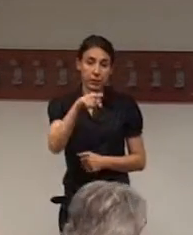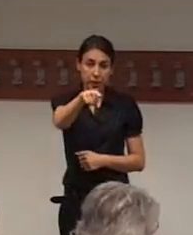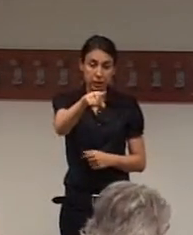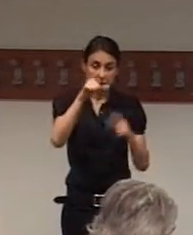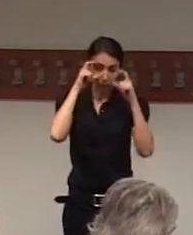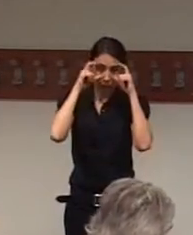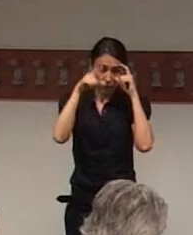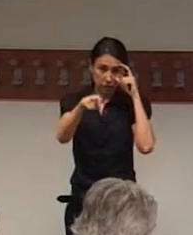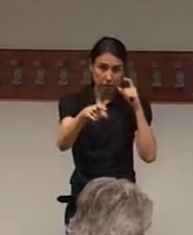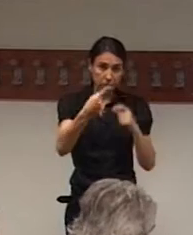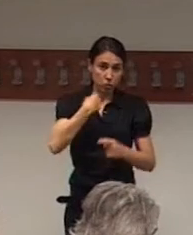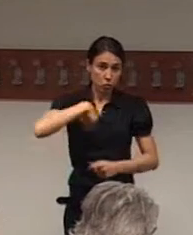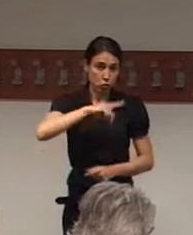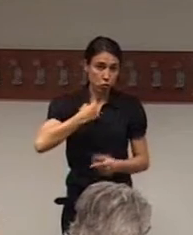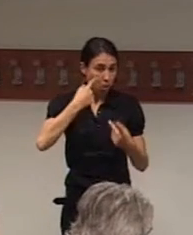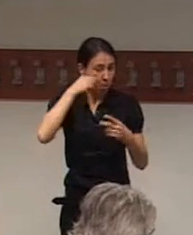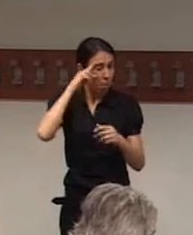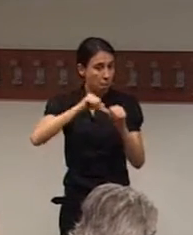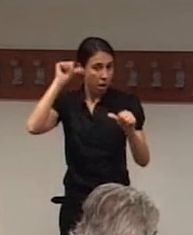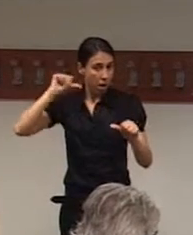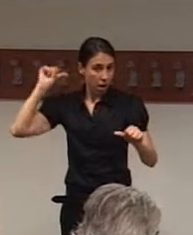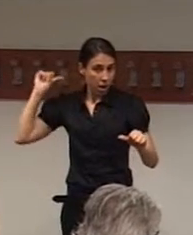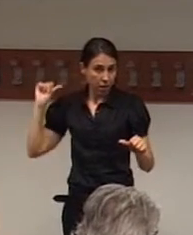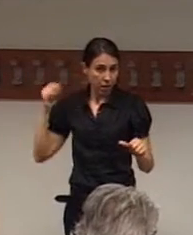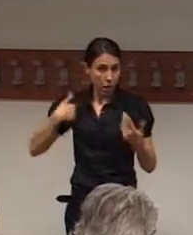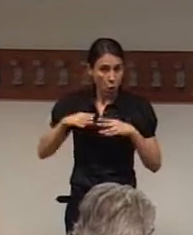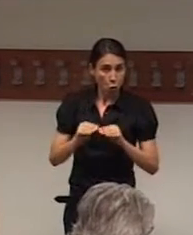Well, I also have a question. We have